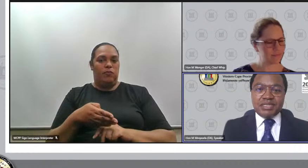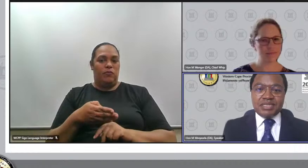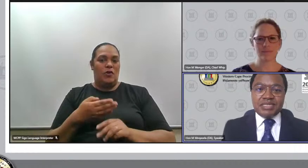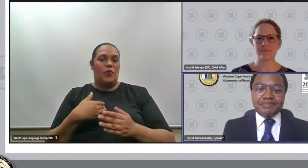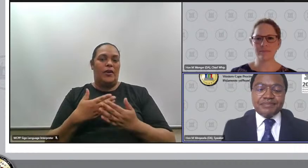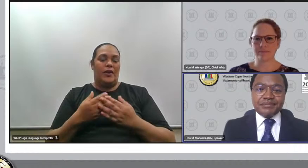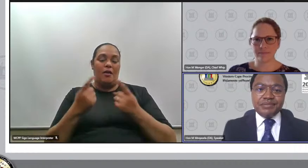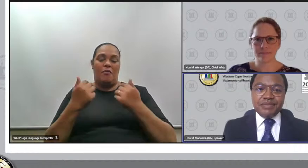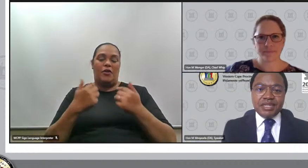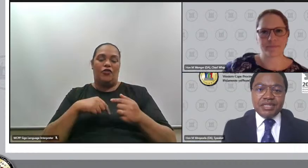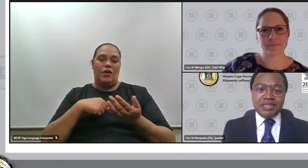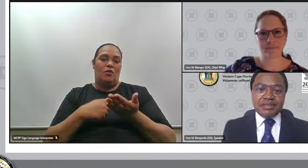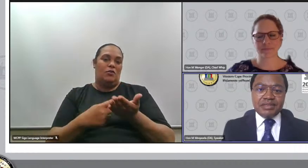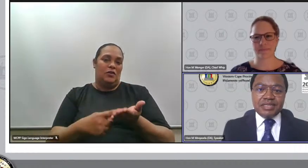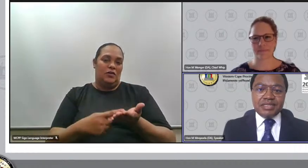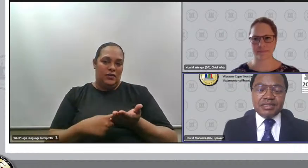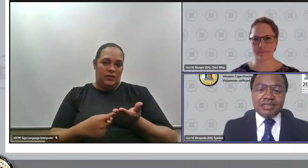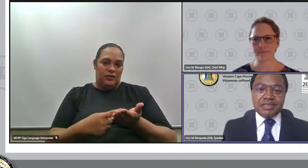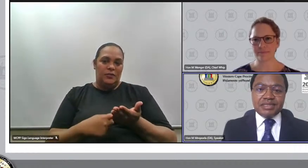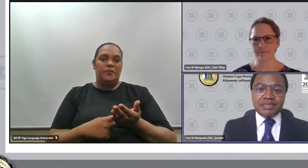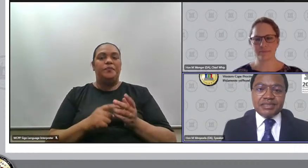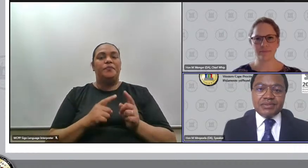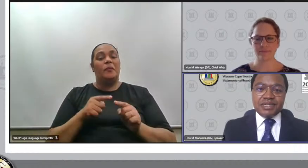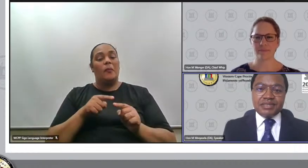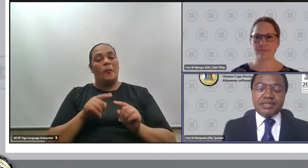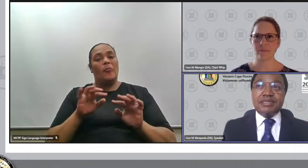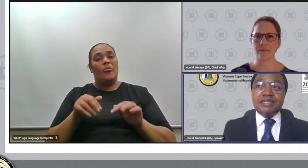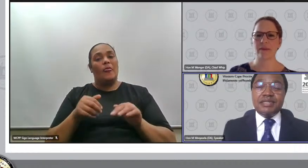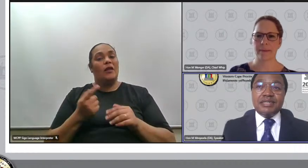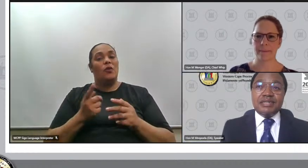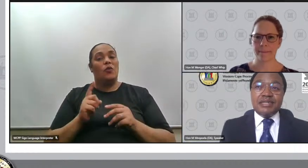our budget. This is a